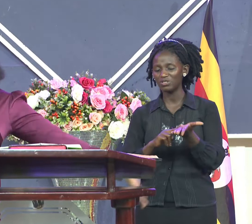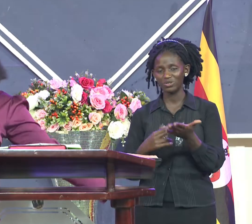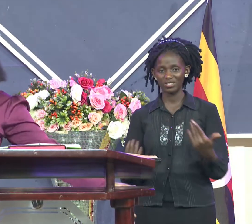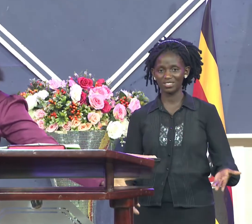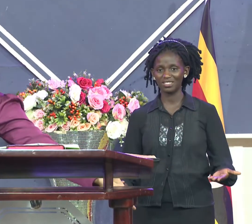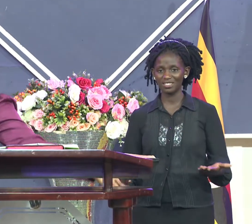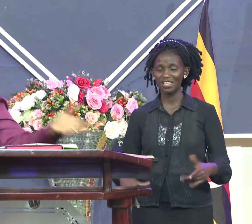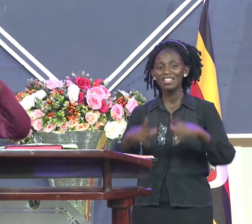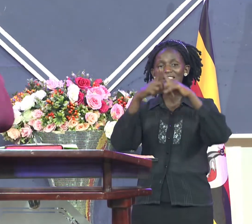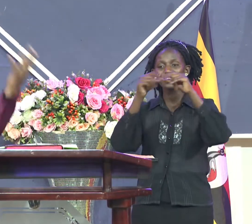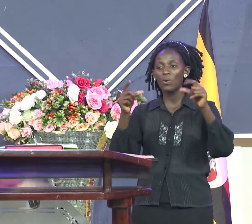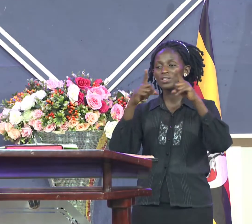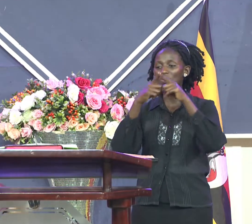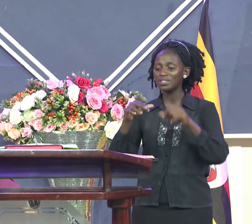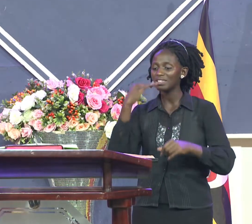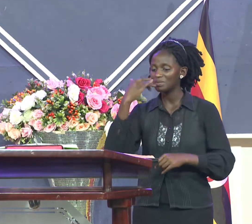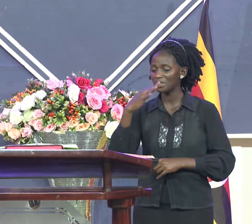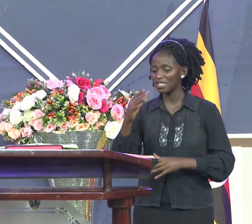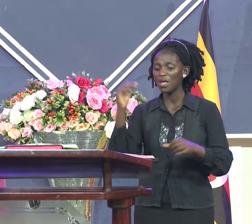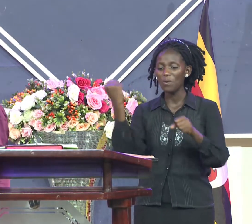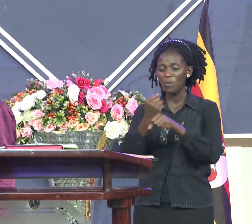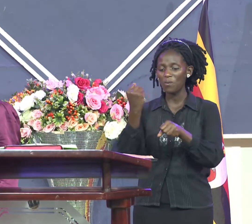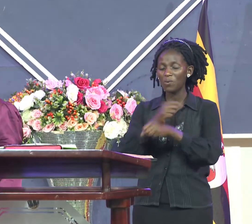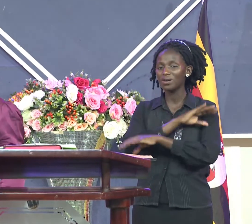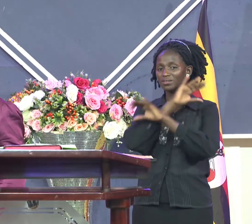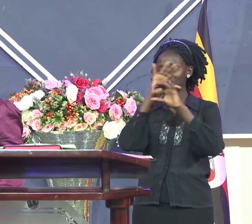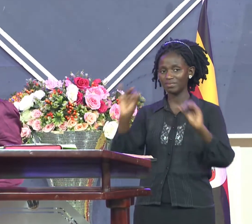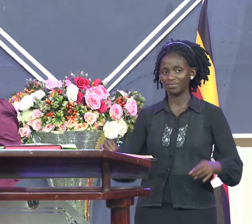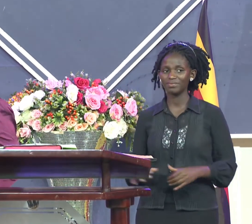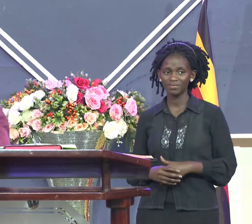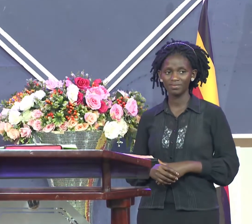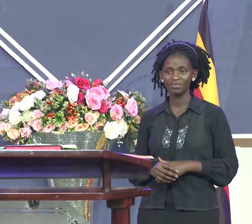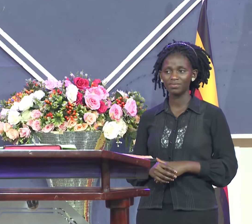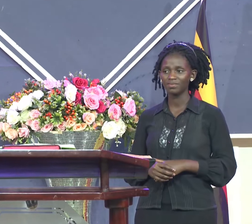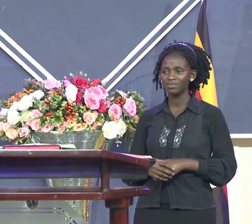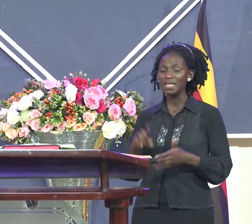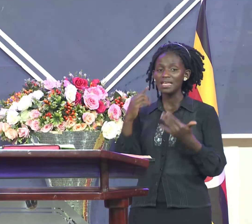help me. The words I had spoken could no